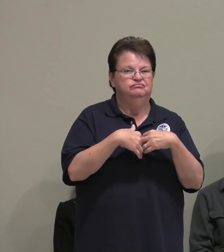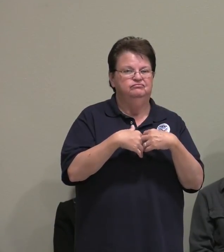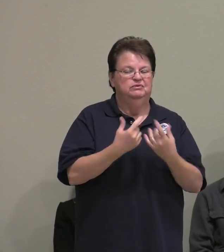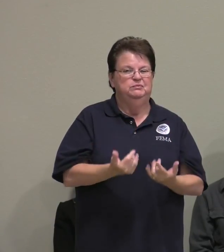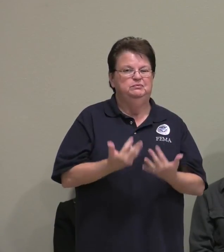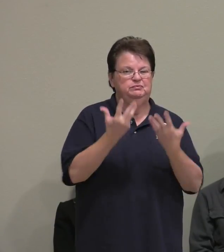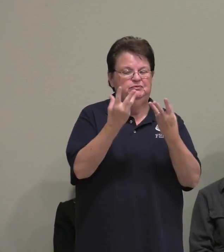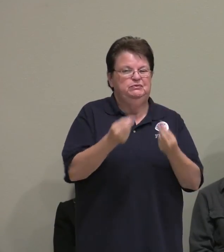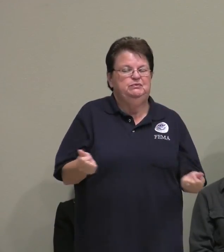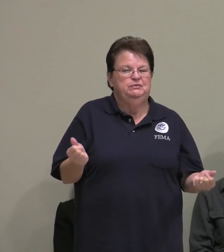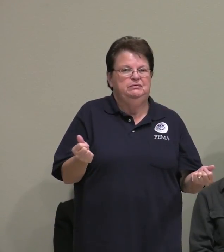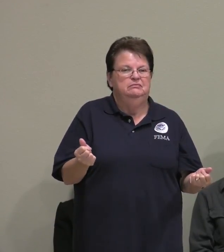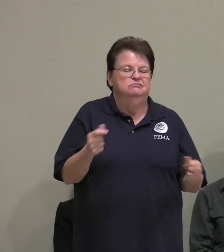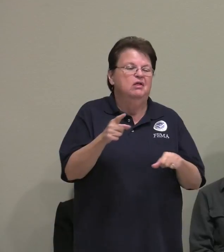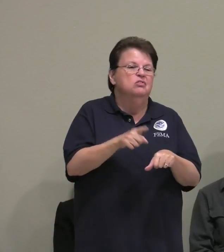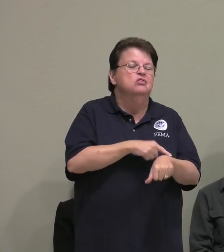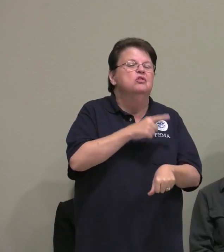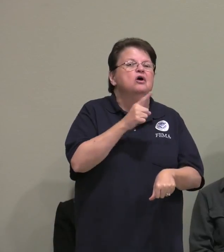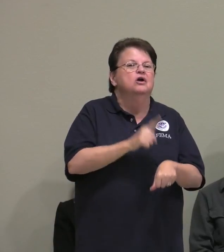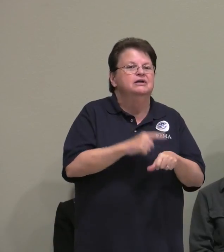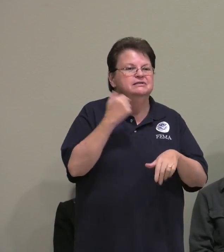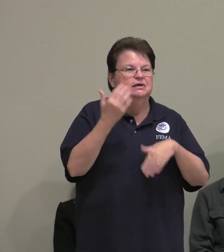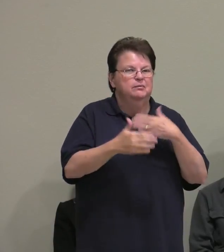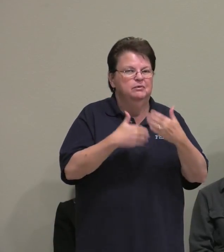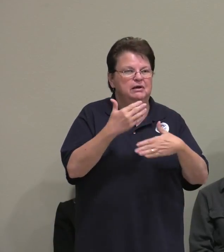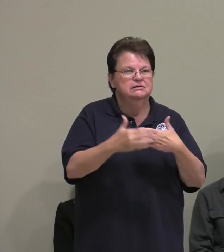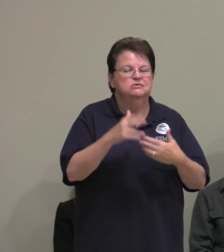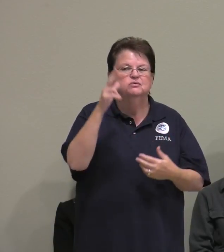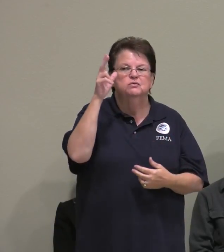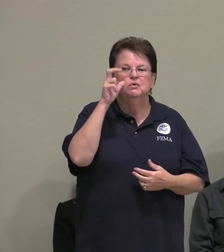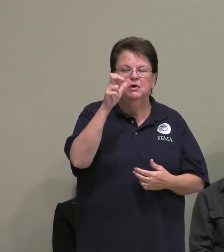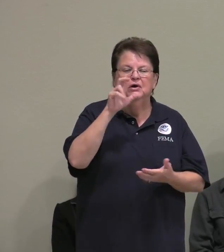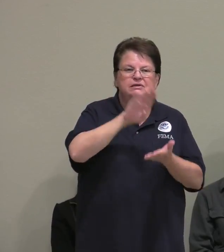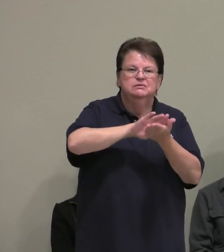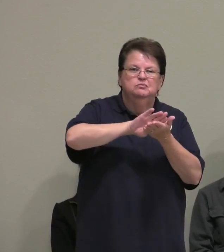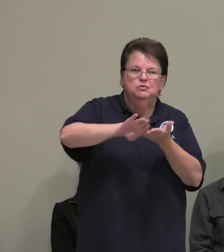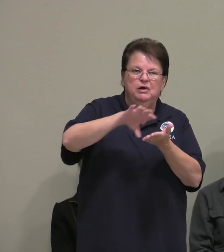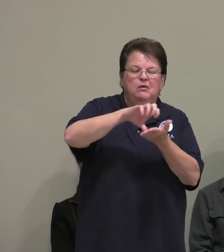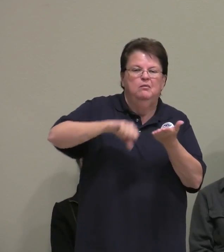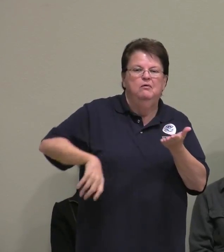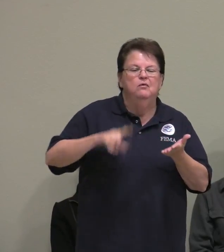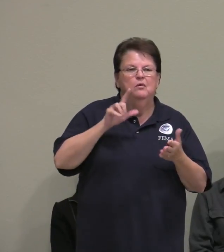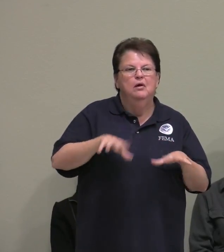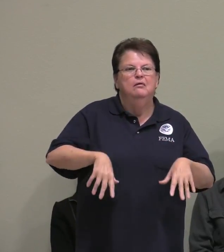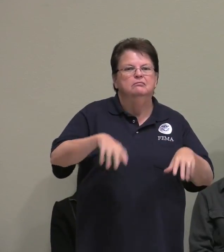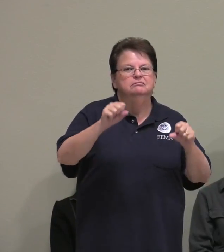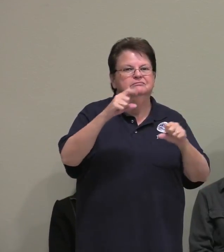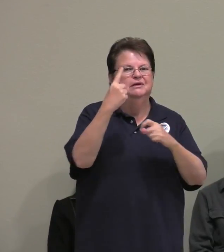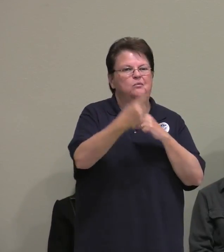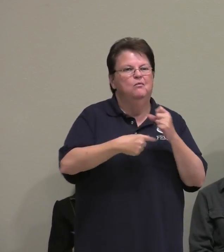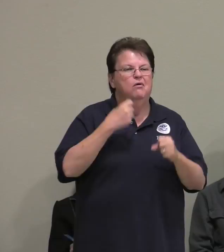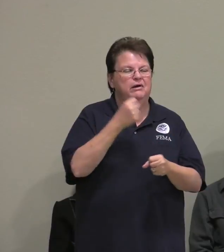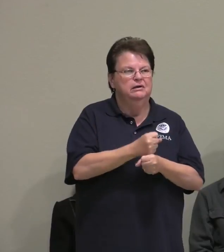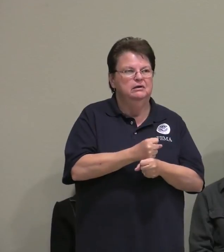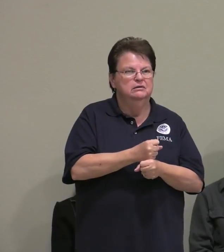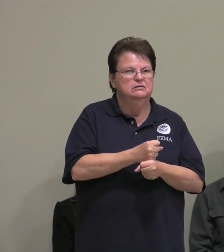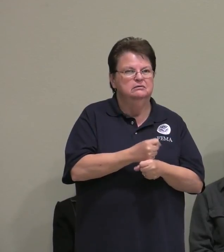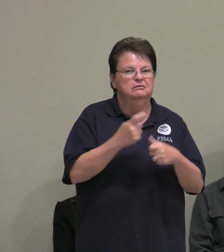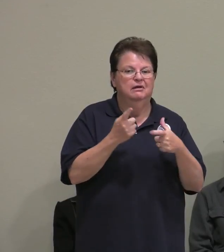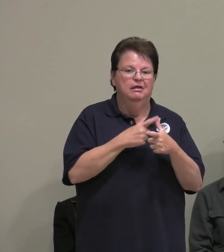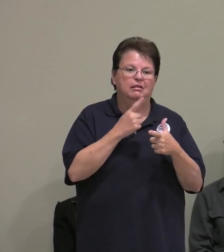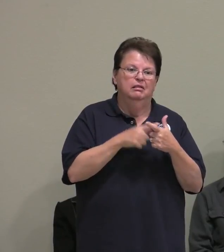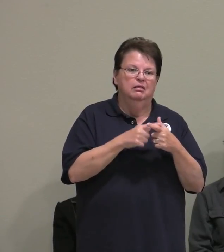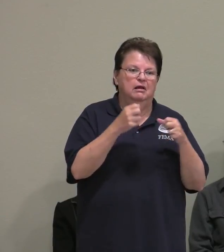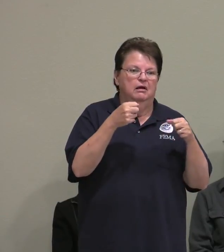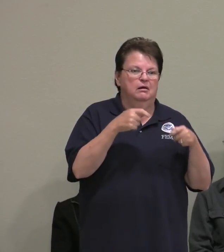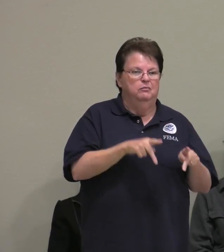you're looking at a much longer time frame. You heard today that debris removal is going to take about a year. and then you need to pull a building